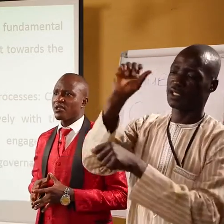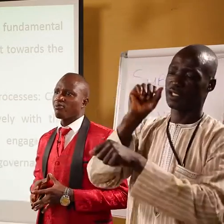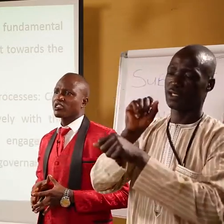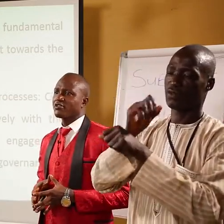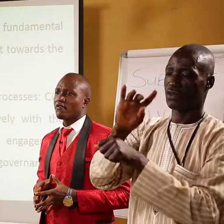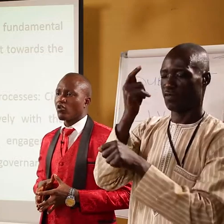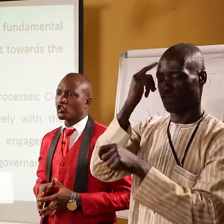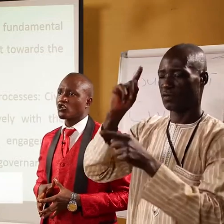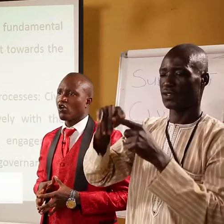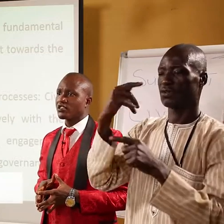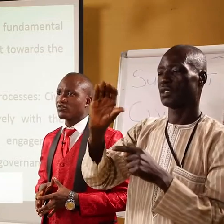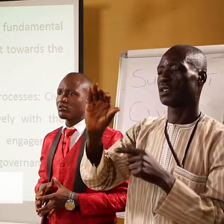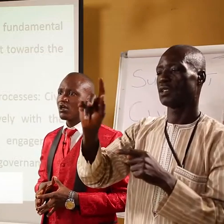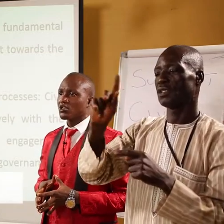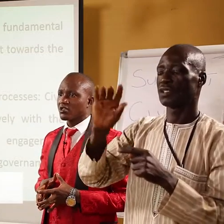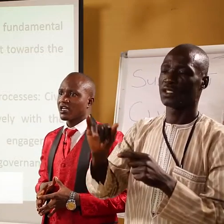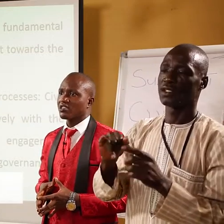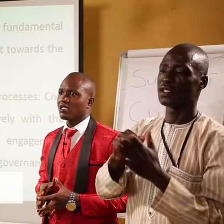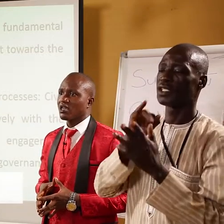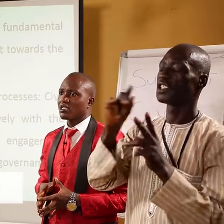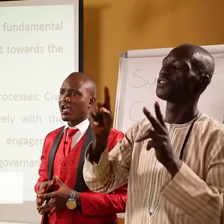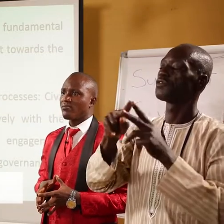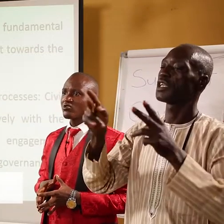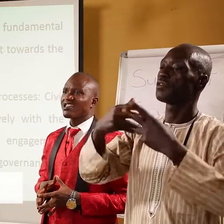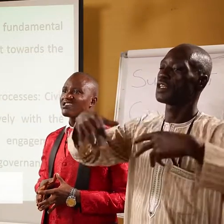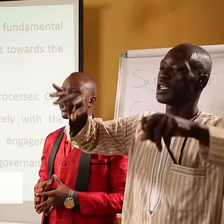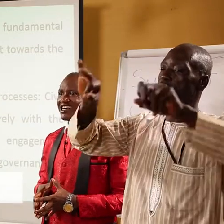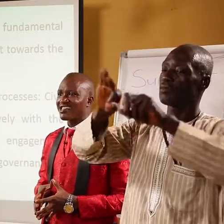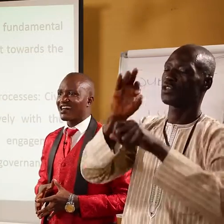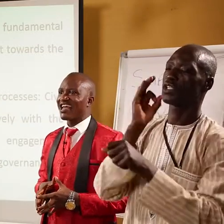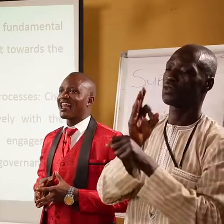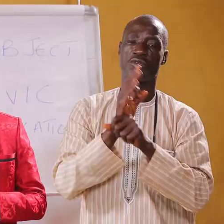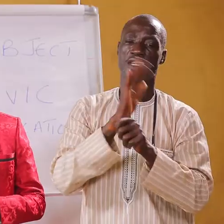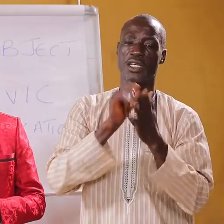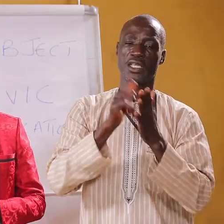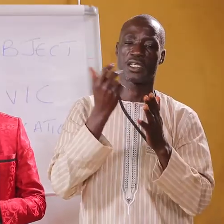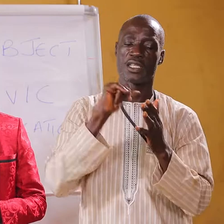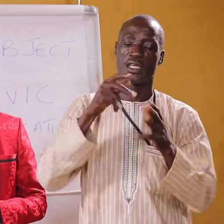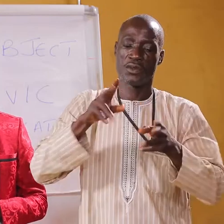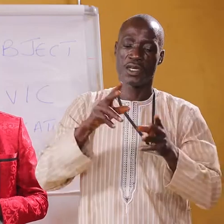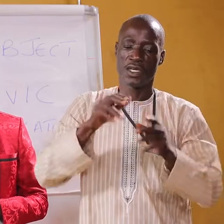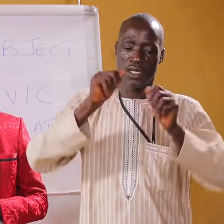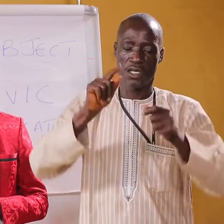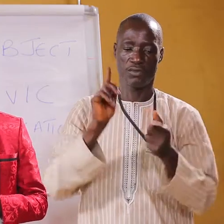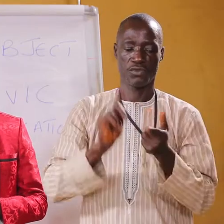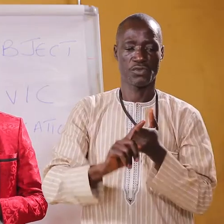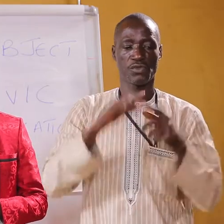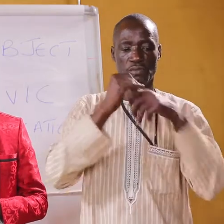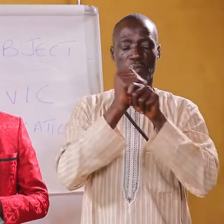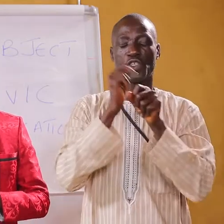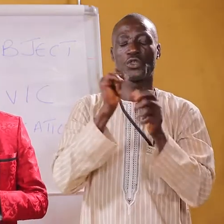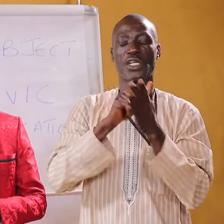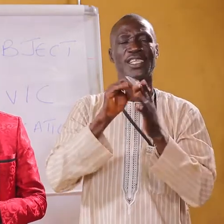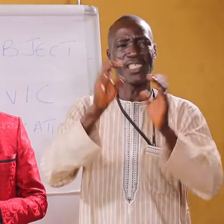a very important function of civil society. They are able to sensitize and enlighten citizens. They try to make them